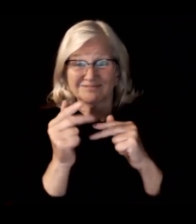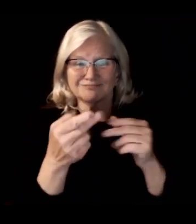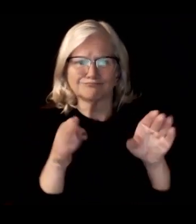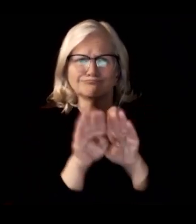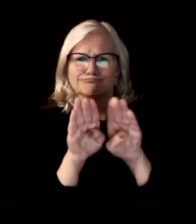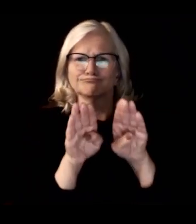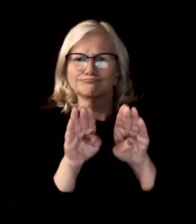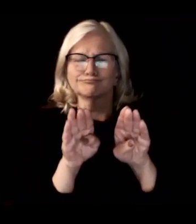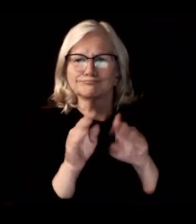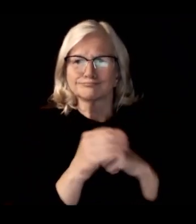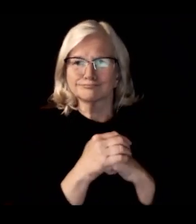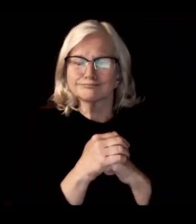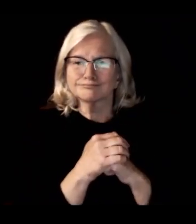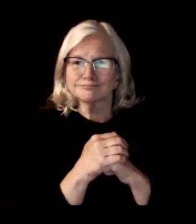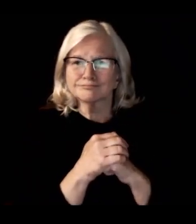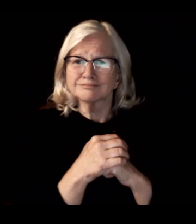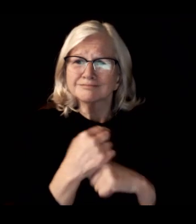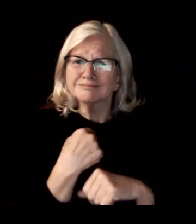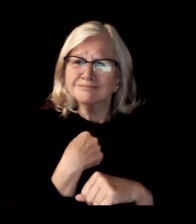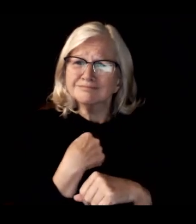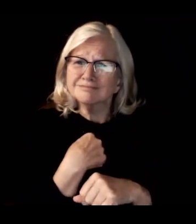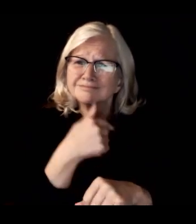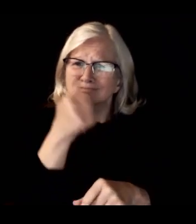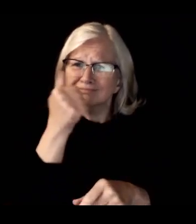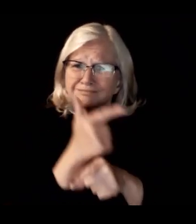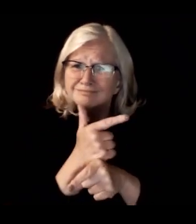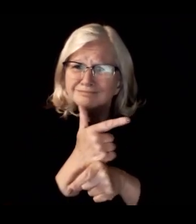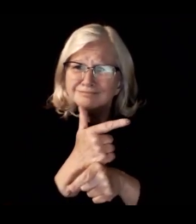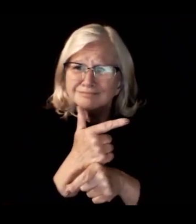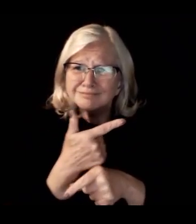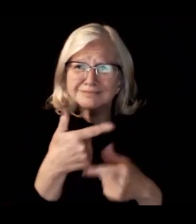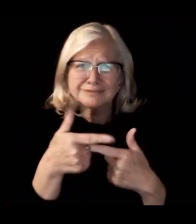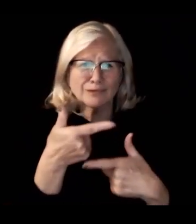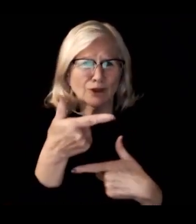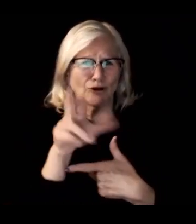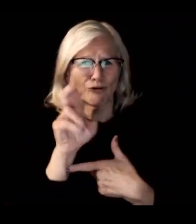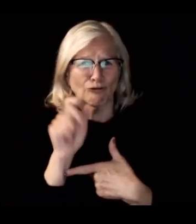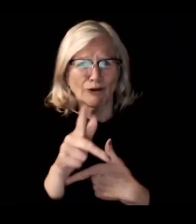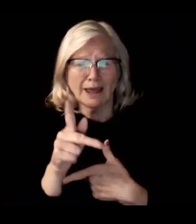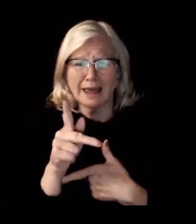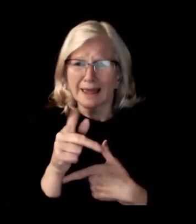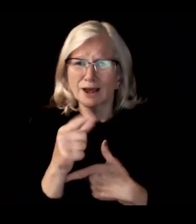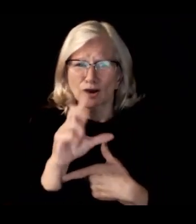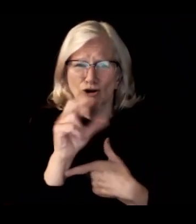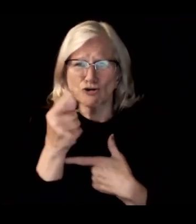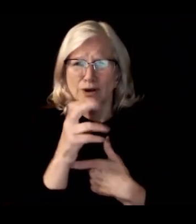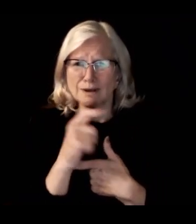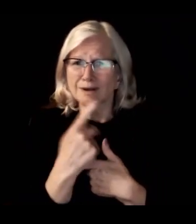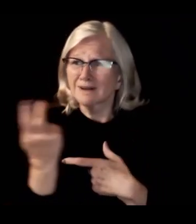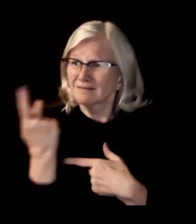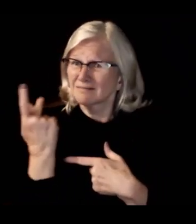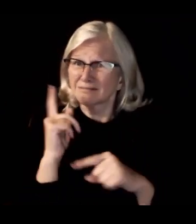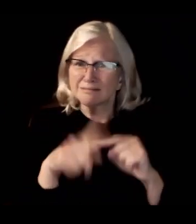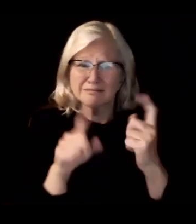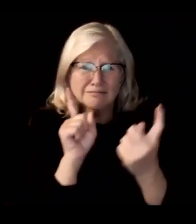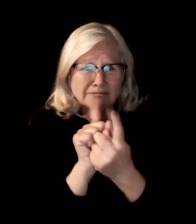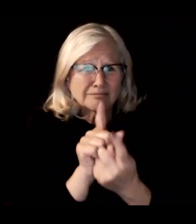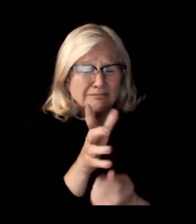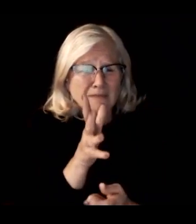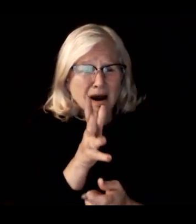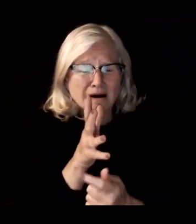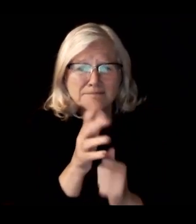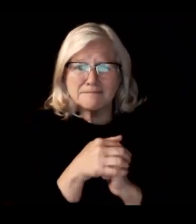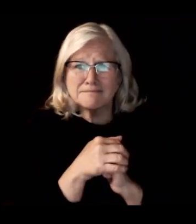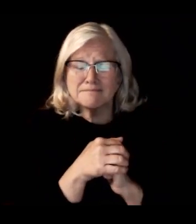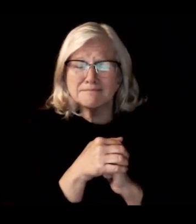I would no longer be able to visit in person with our wonderful mother, a resident since 2010 at Waterview Pines,